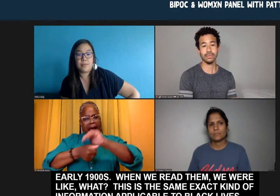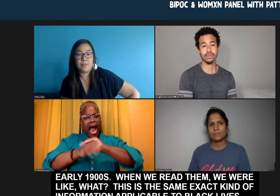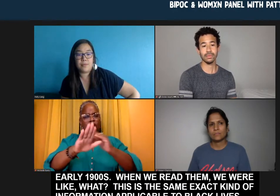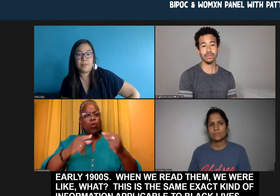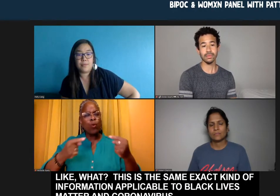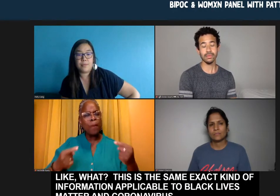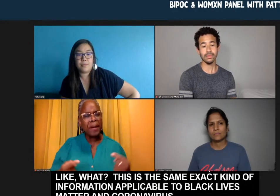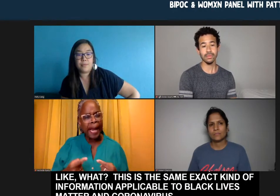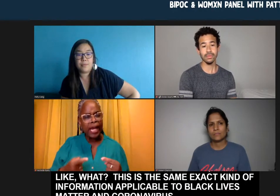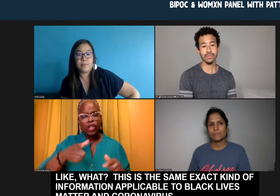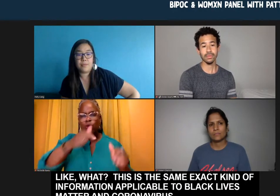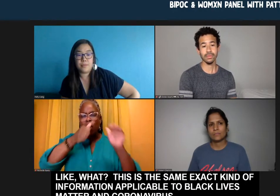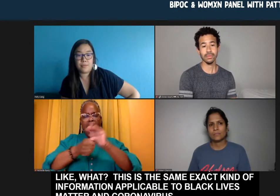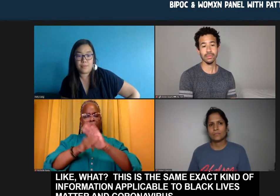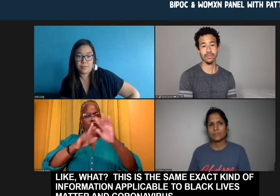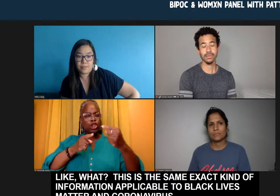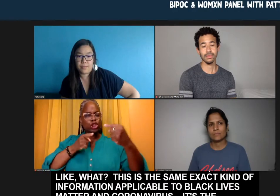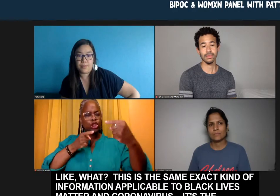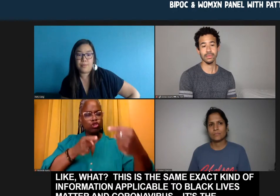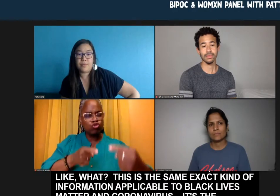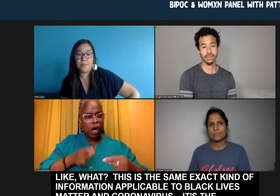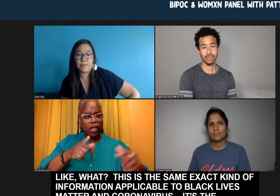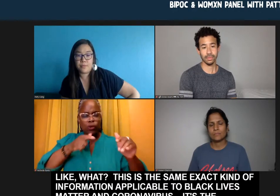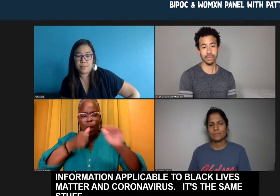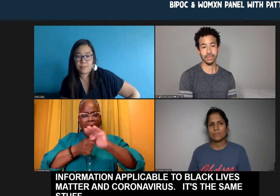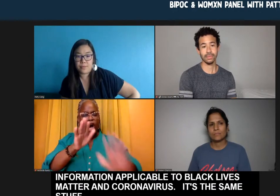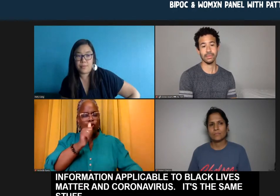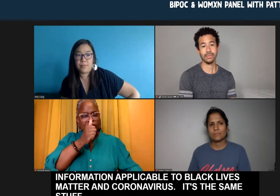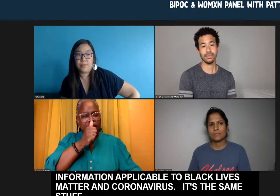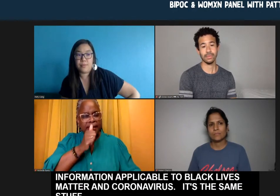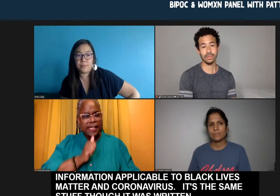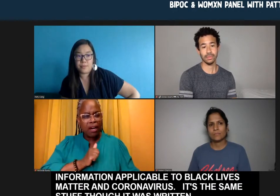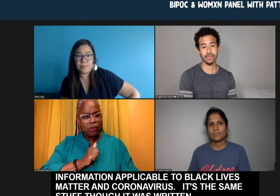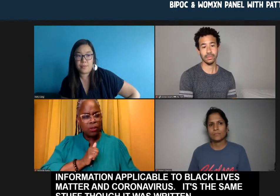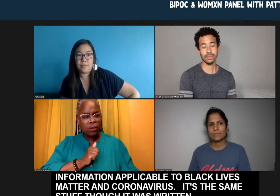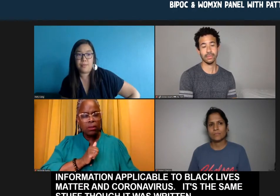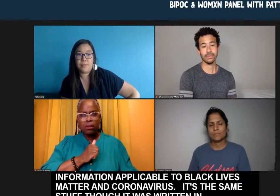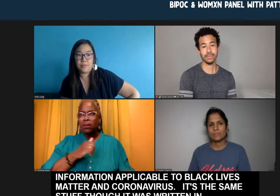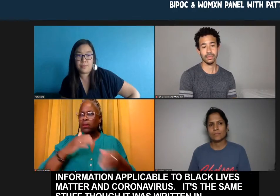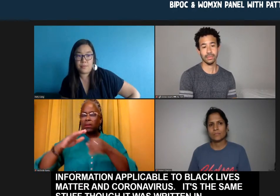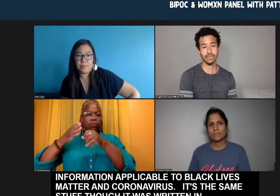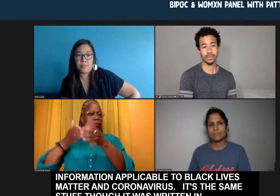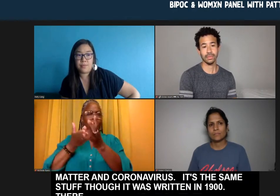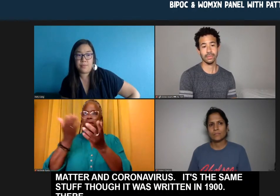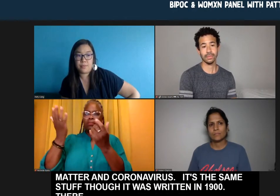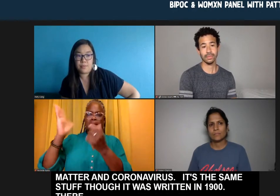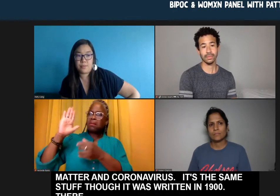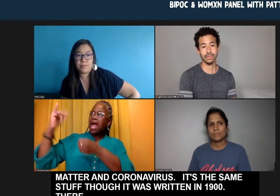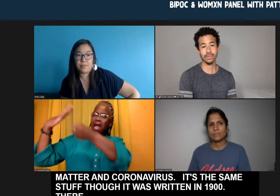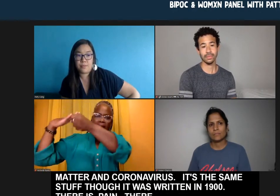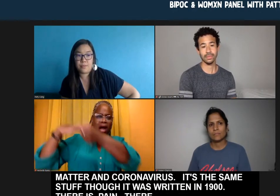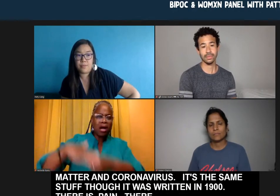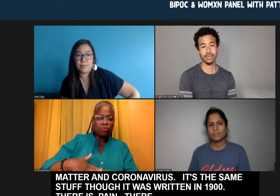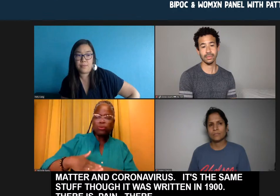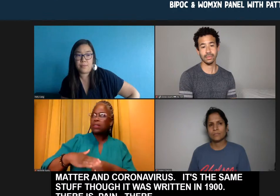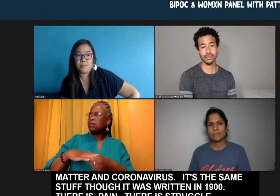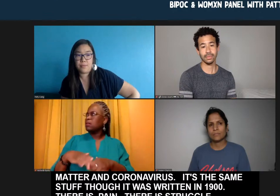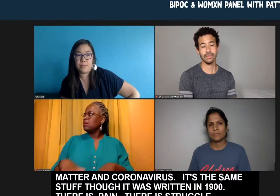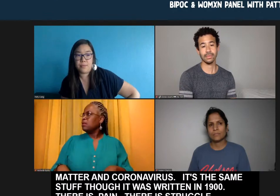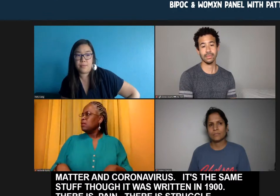even though it was written in 1900. There's pain, there's struggle, there's suffering, there's